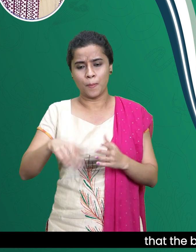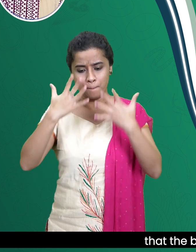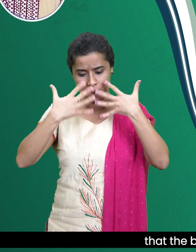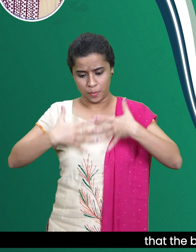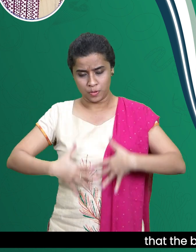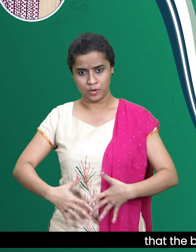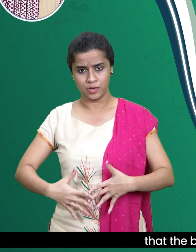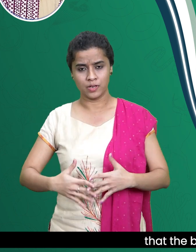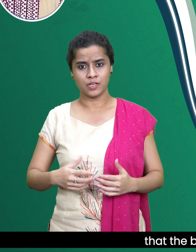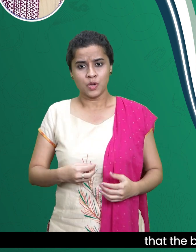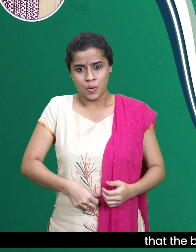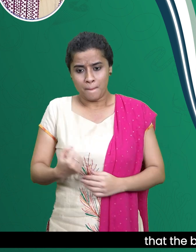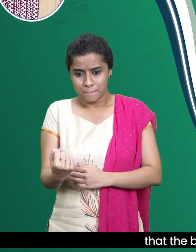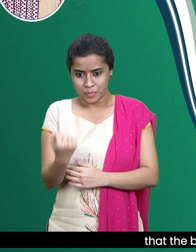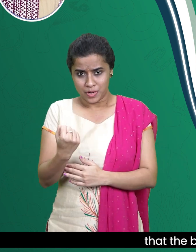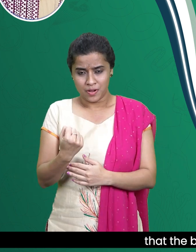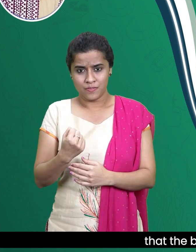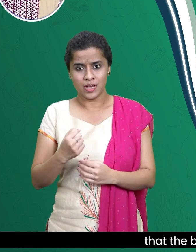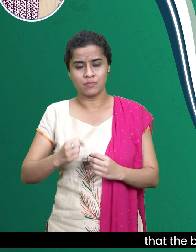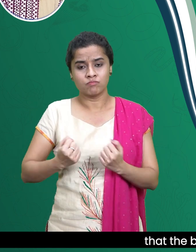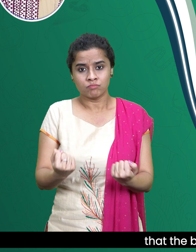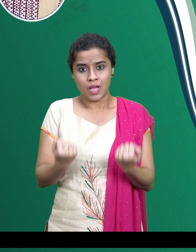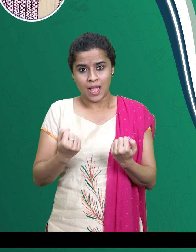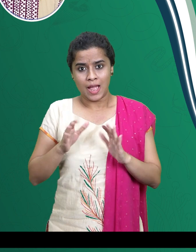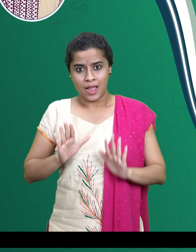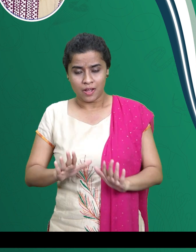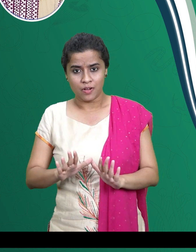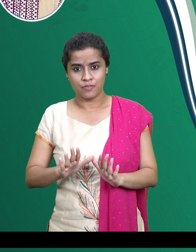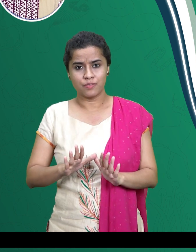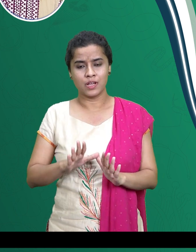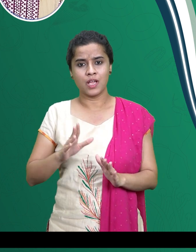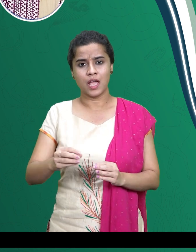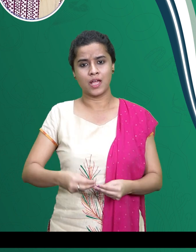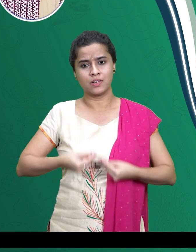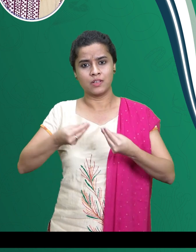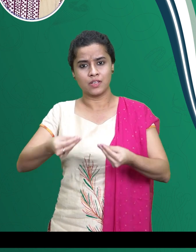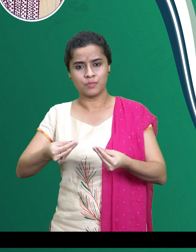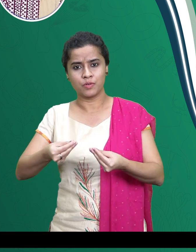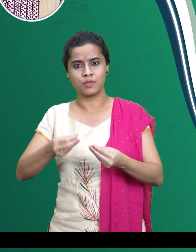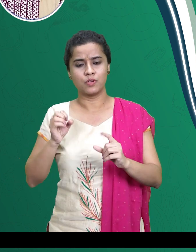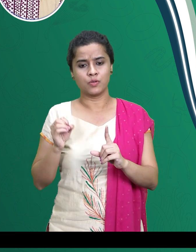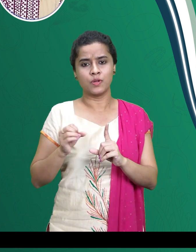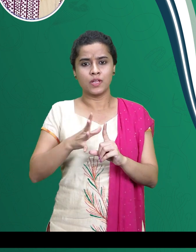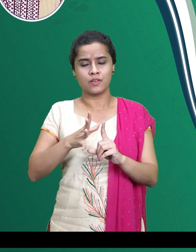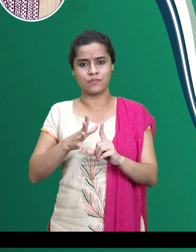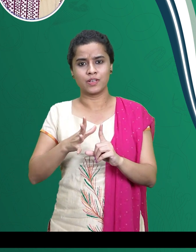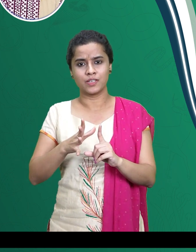body's immune system is activated in response to infection.